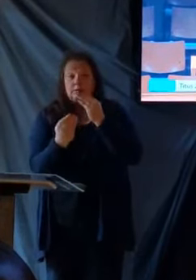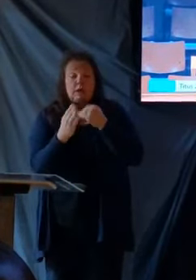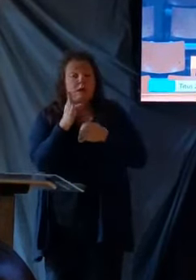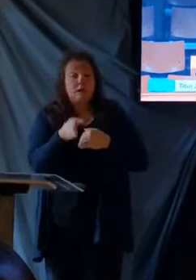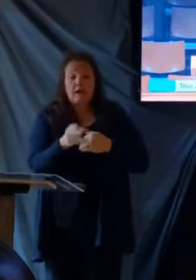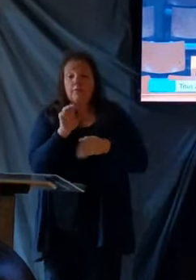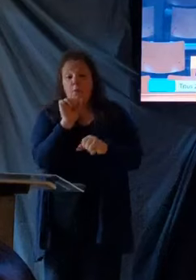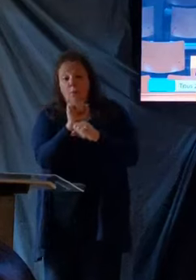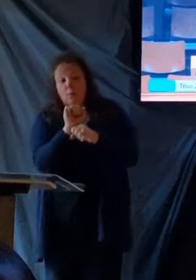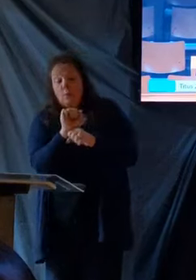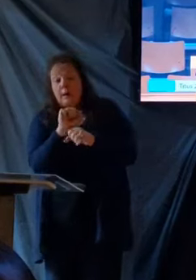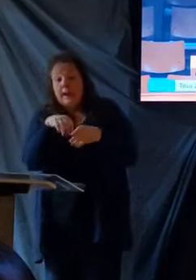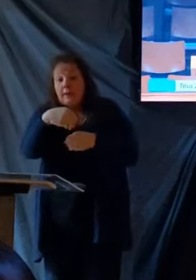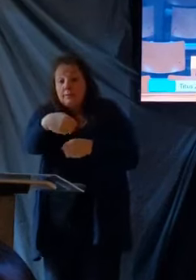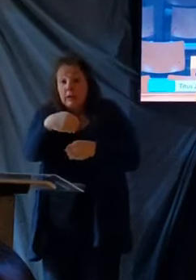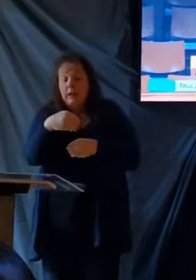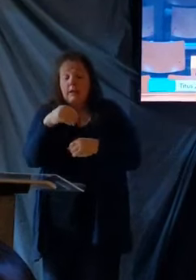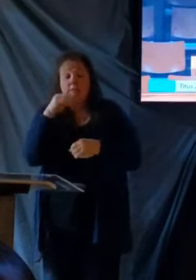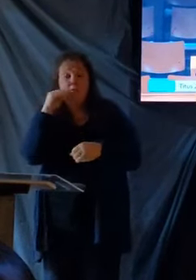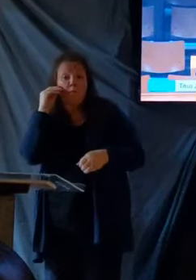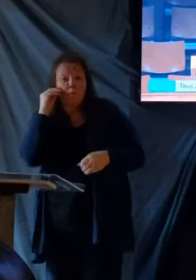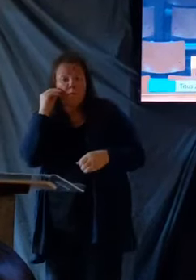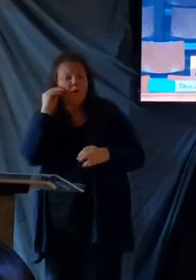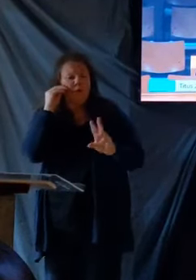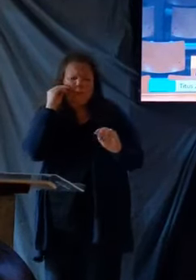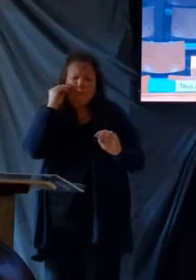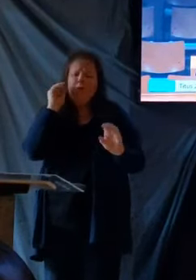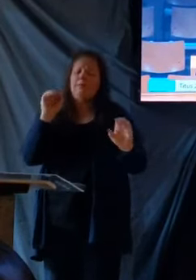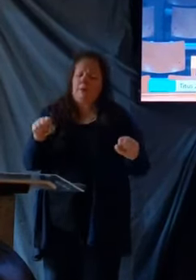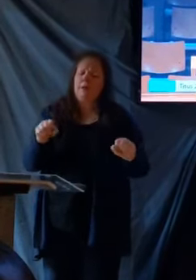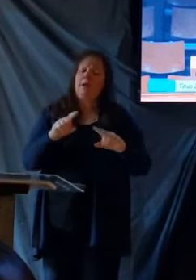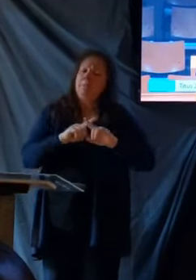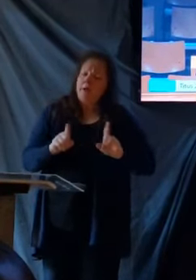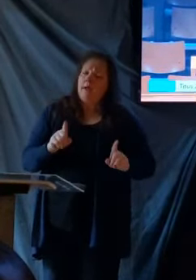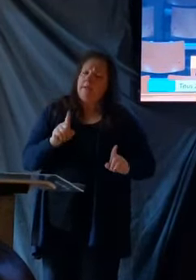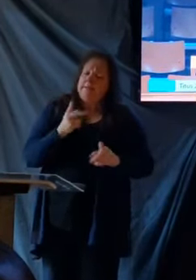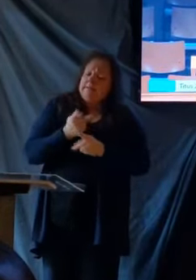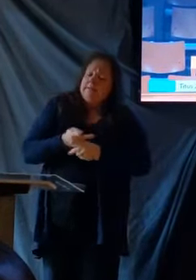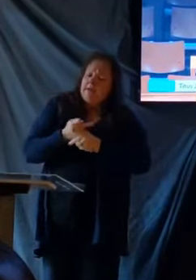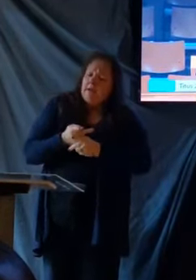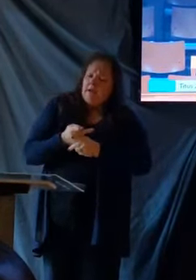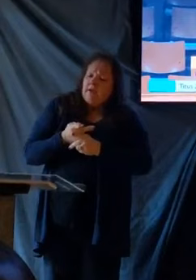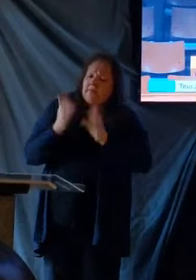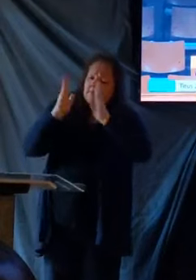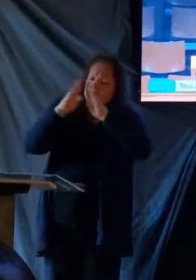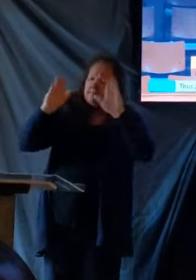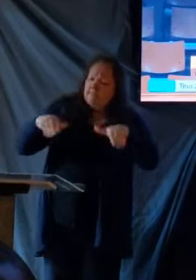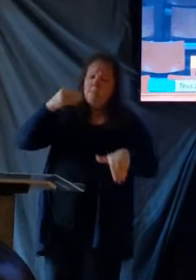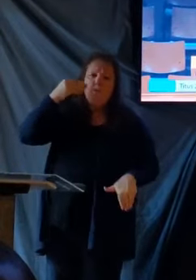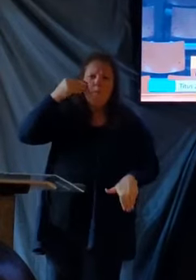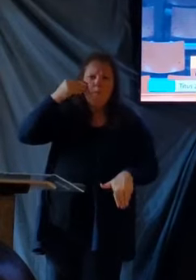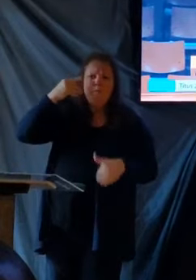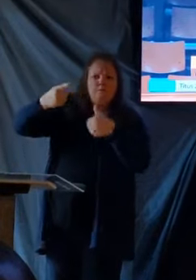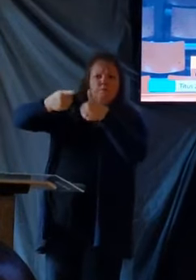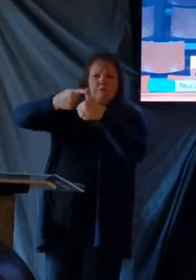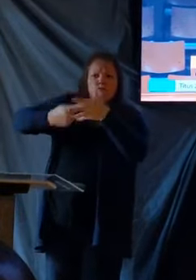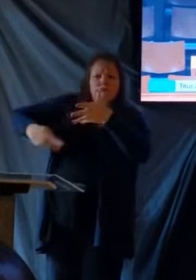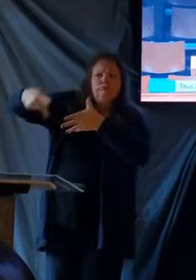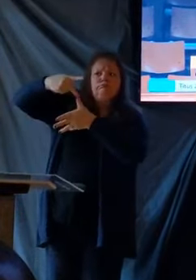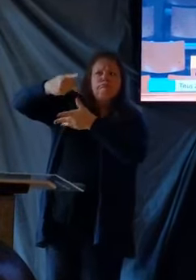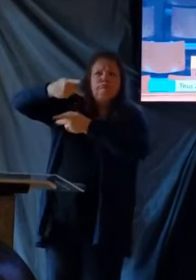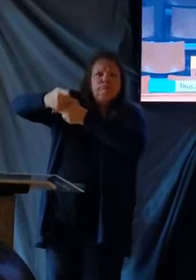home or work outside the home, but has to be careful that that realm is taken care